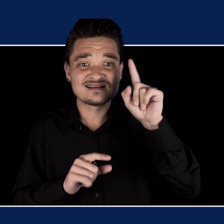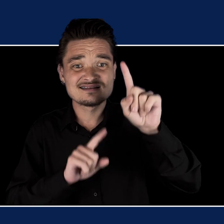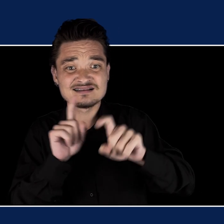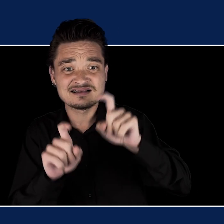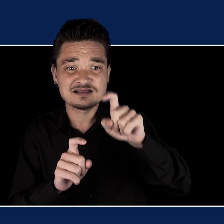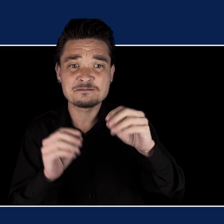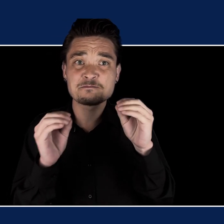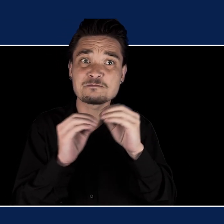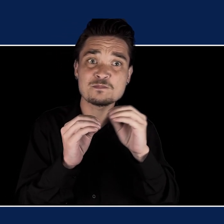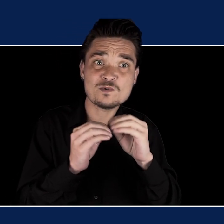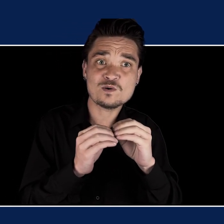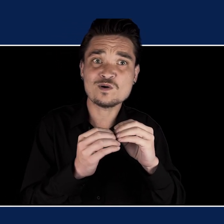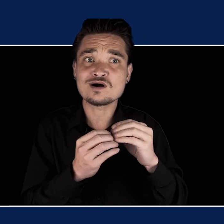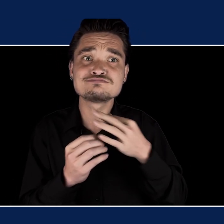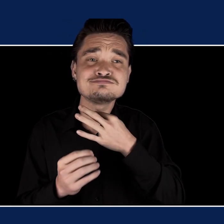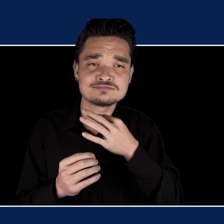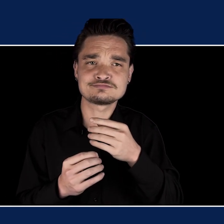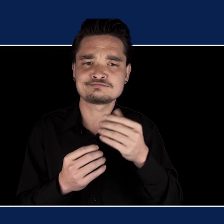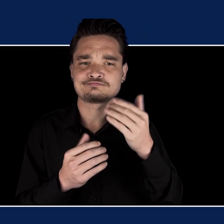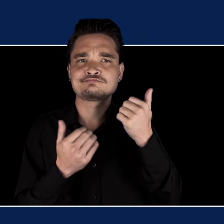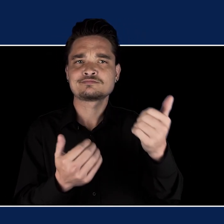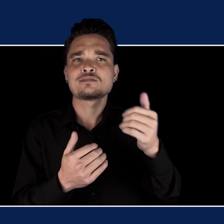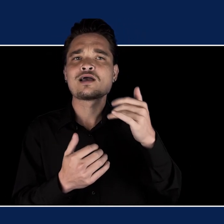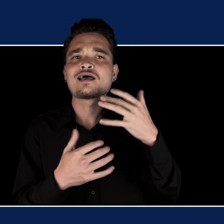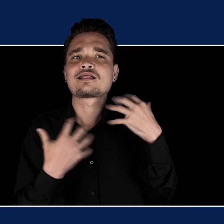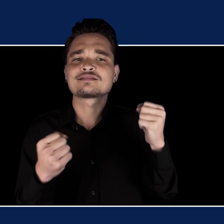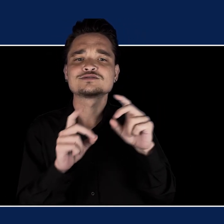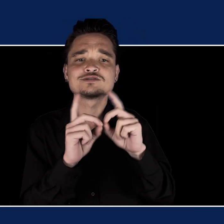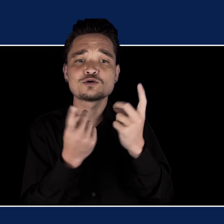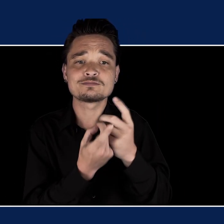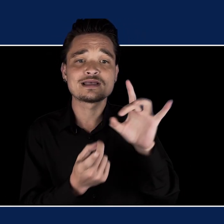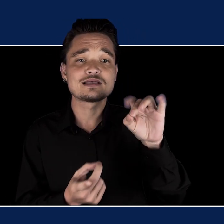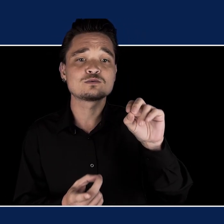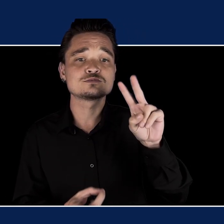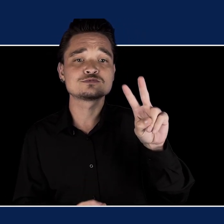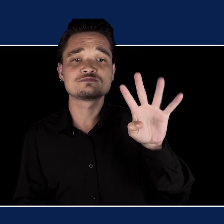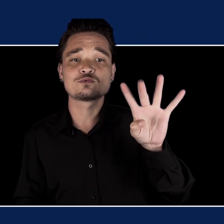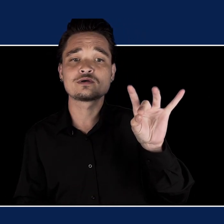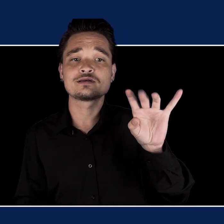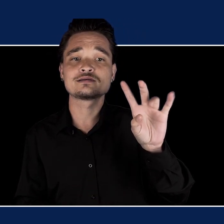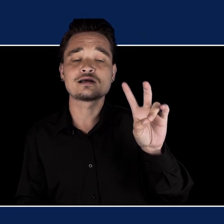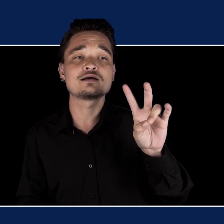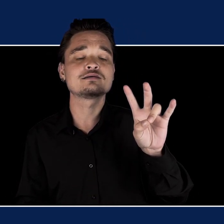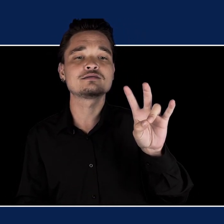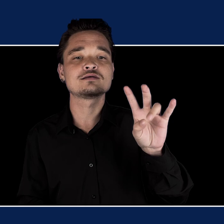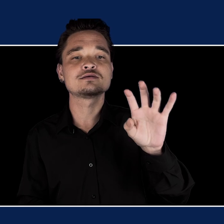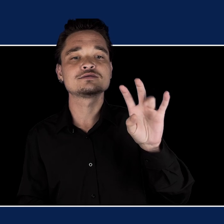call the health department at 802-489-7339.